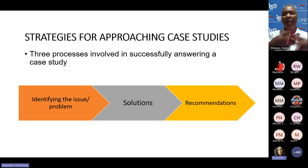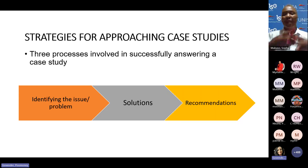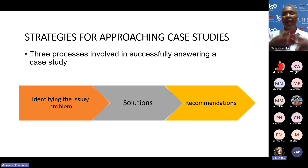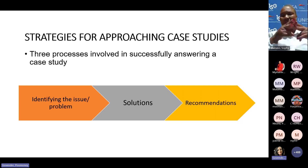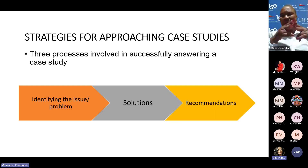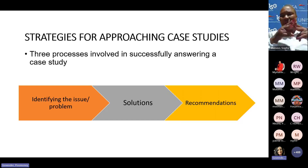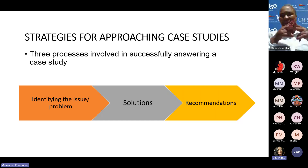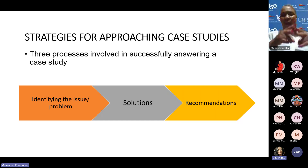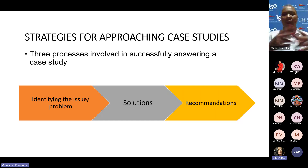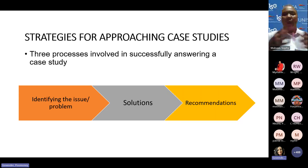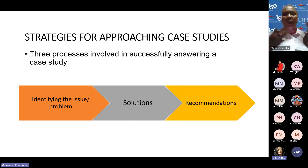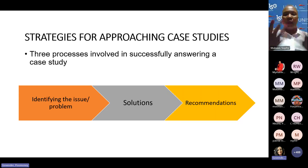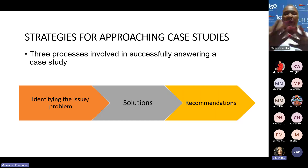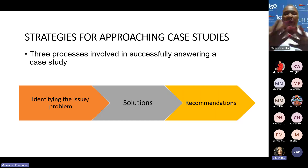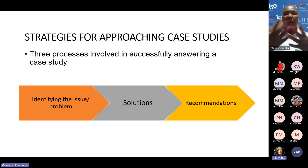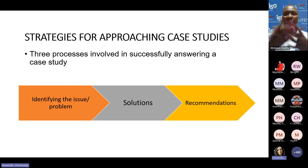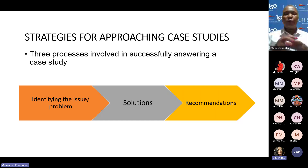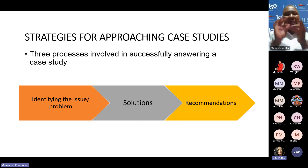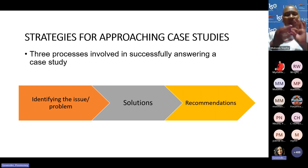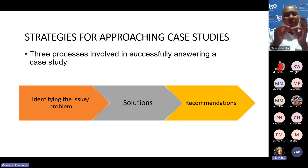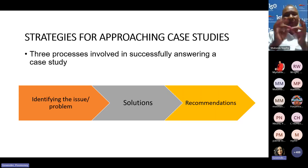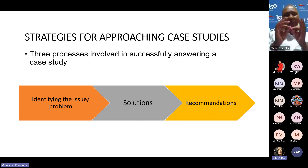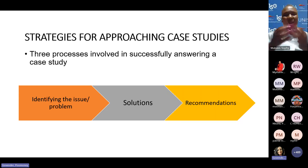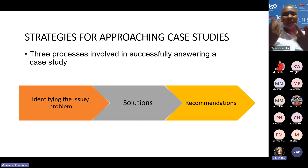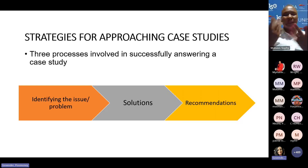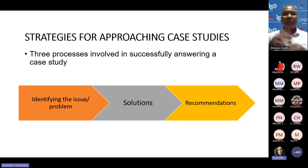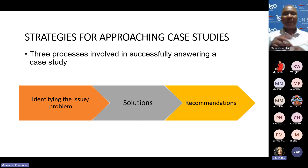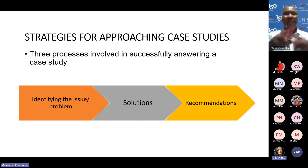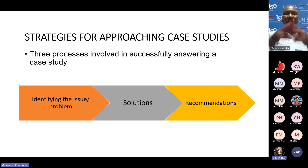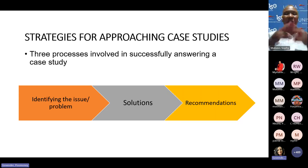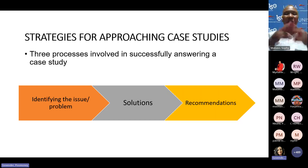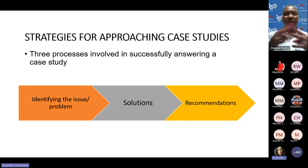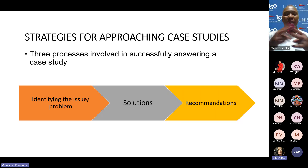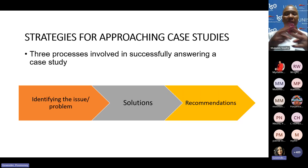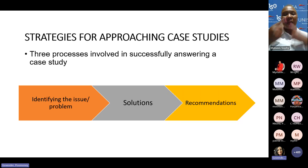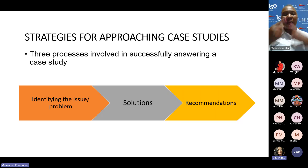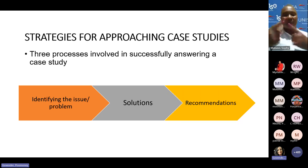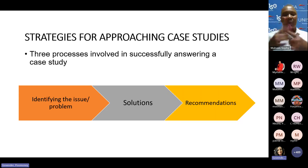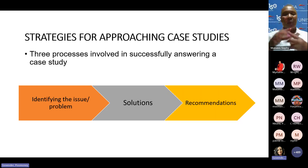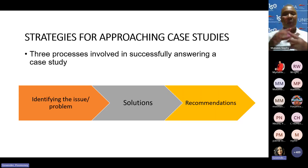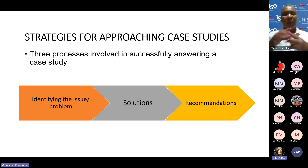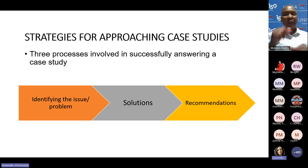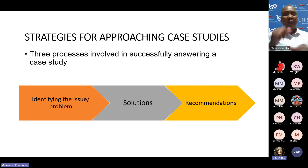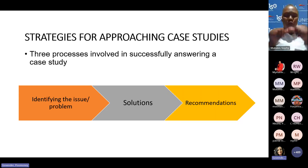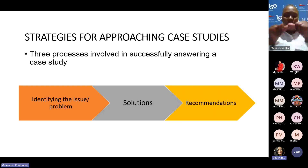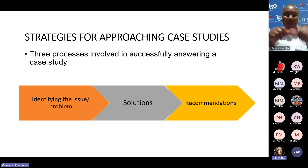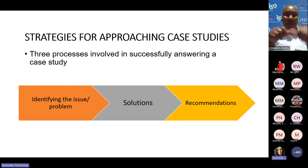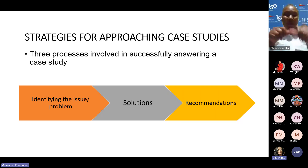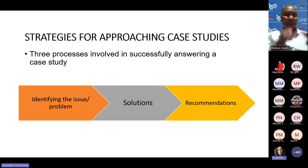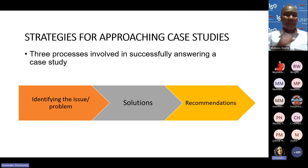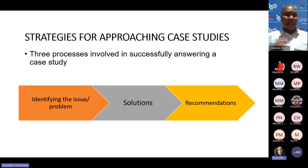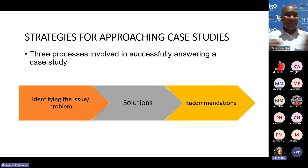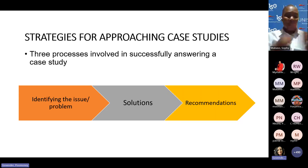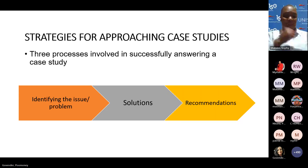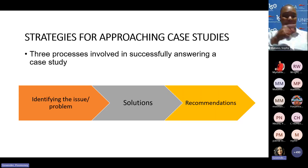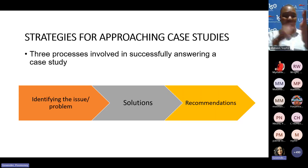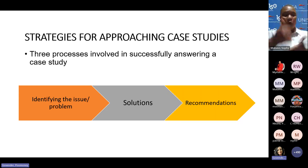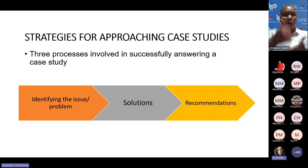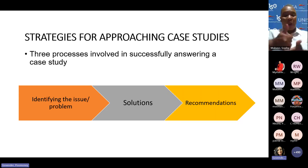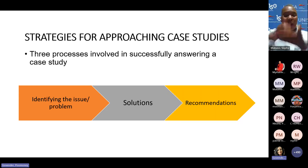to interpret and difficult to answer. But if you follow these strategies, it will really help